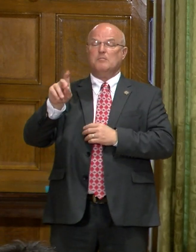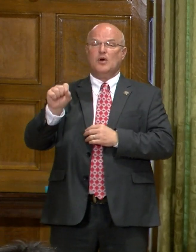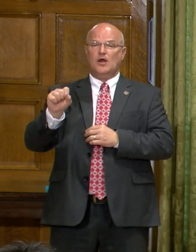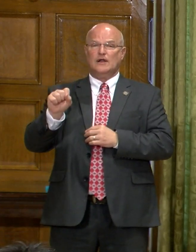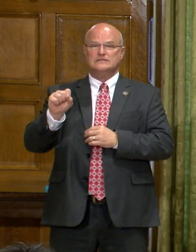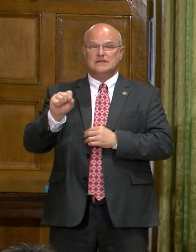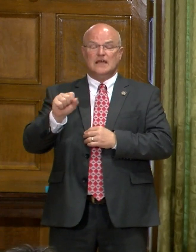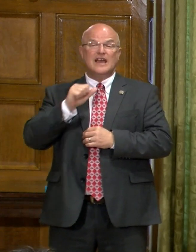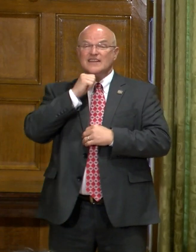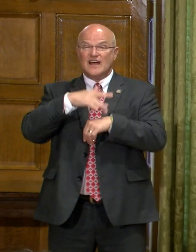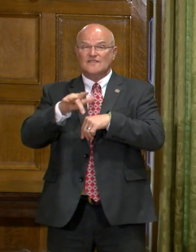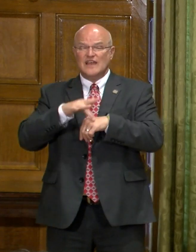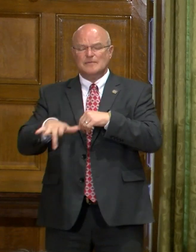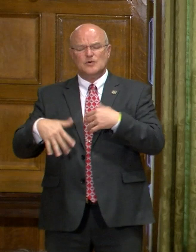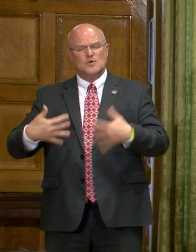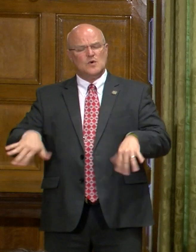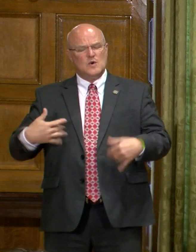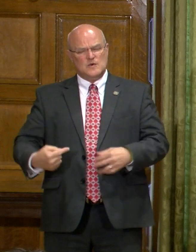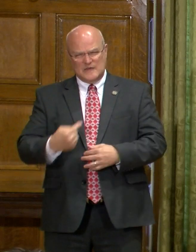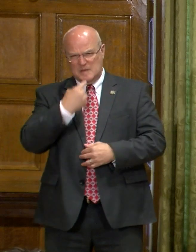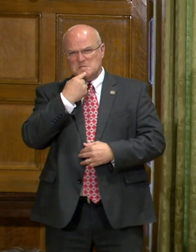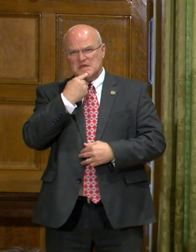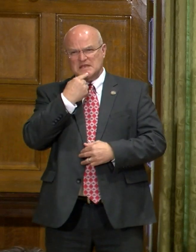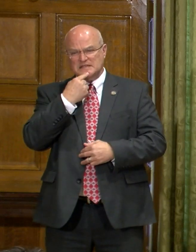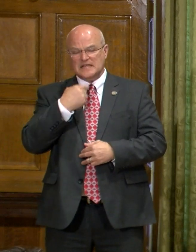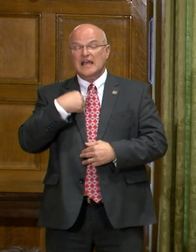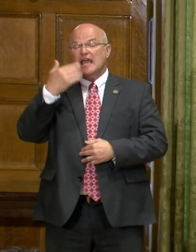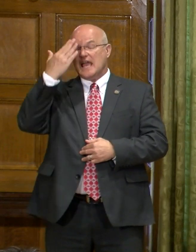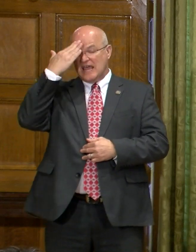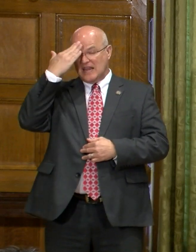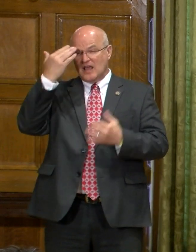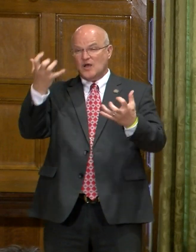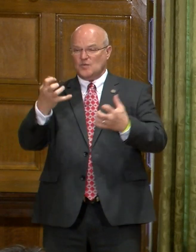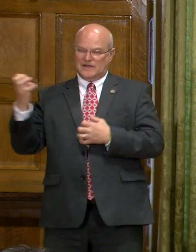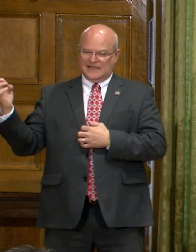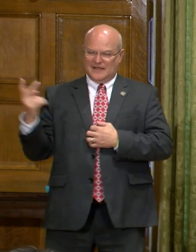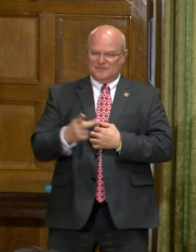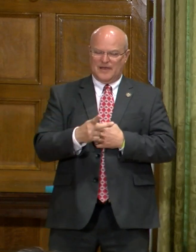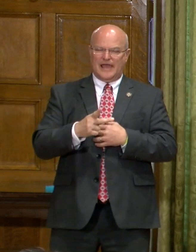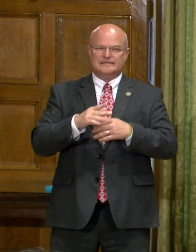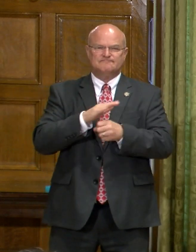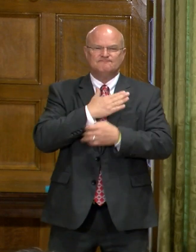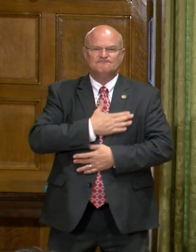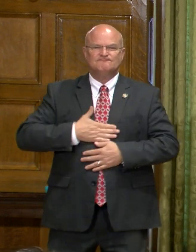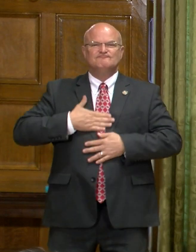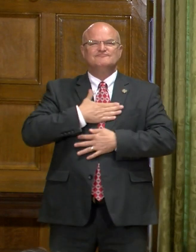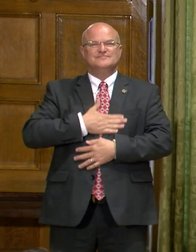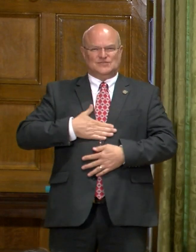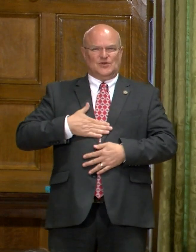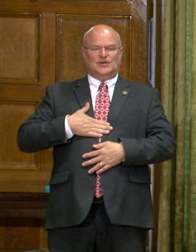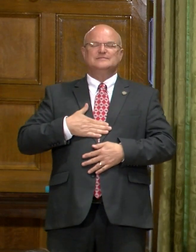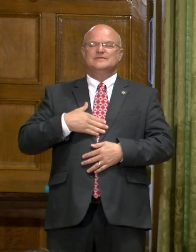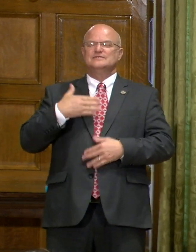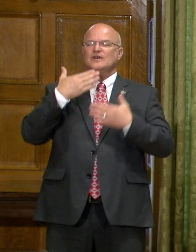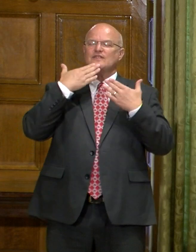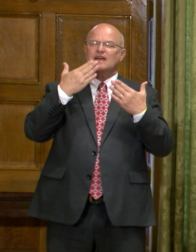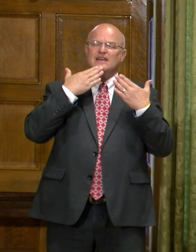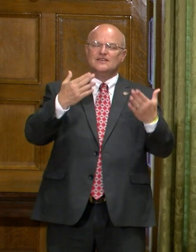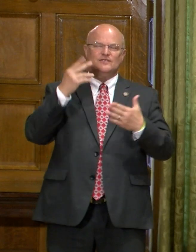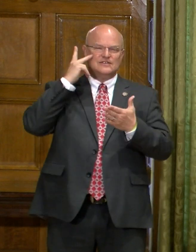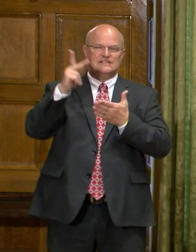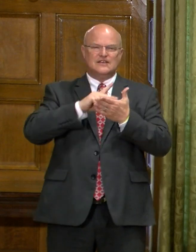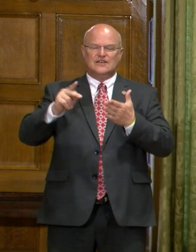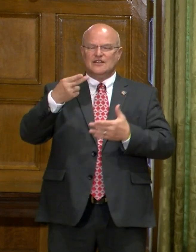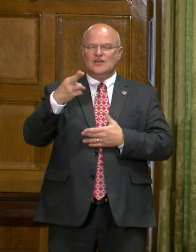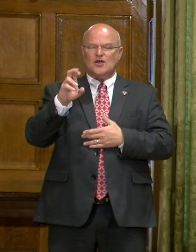miss them when they're not available, and I know they're anxious to have access to them to the fullest extent. So Secretary Hurst, thank you for